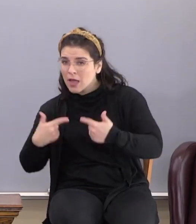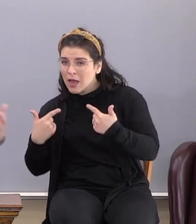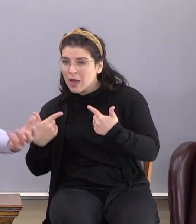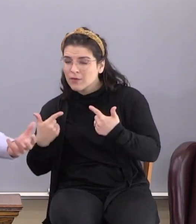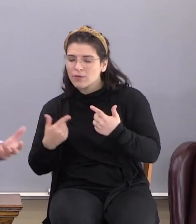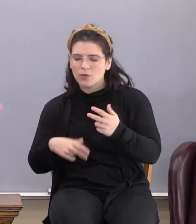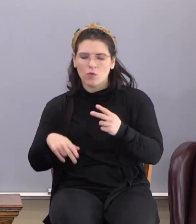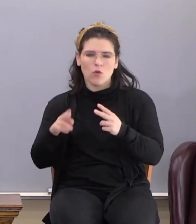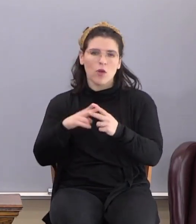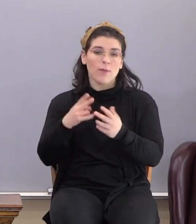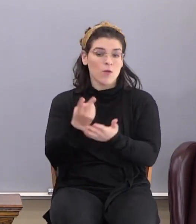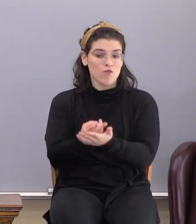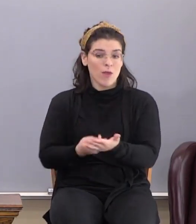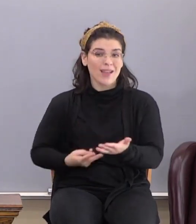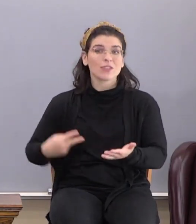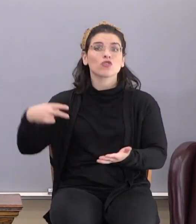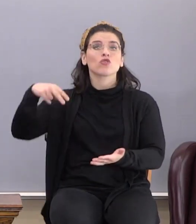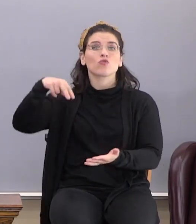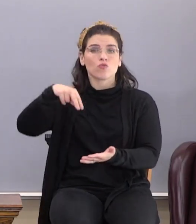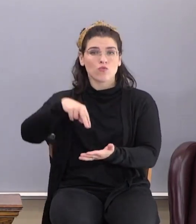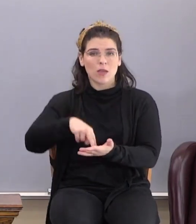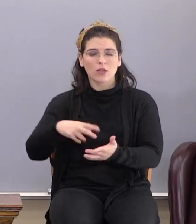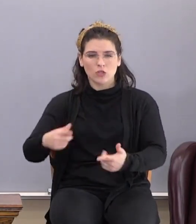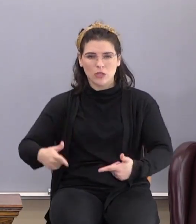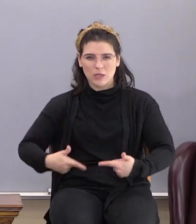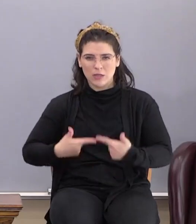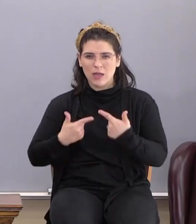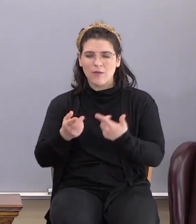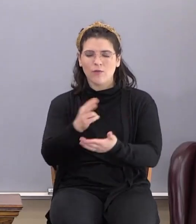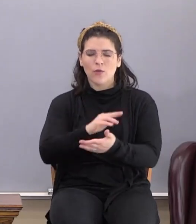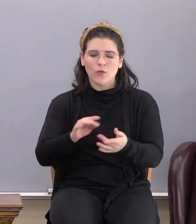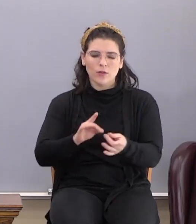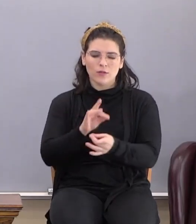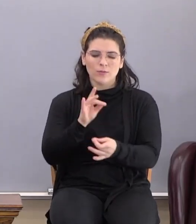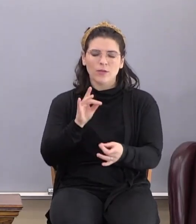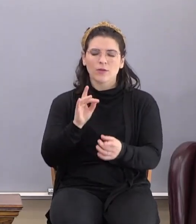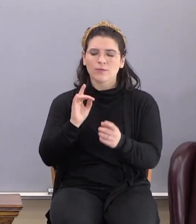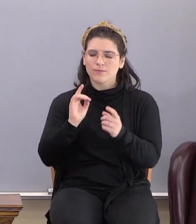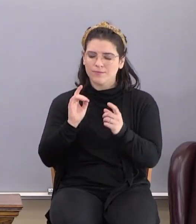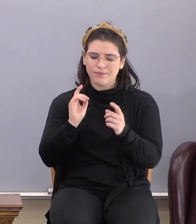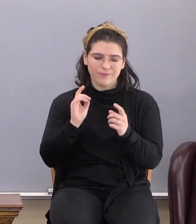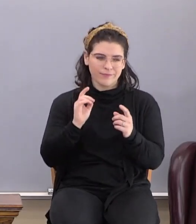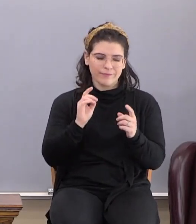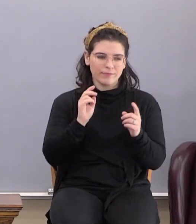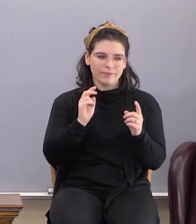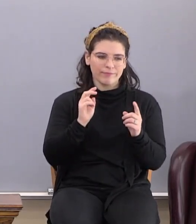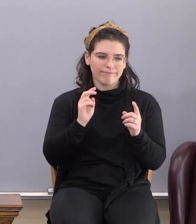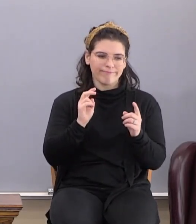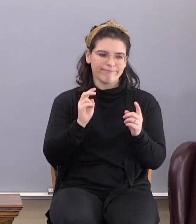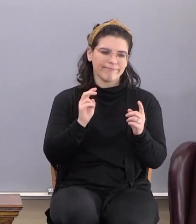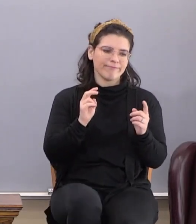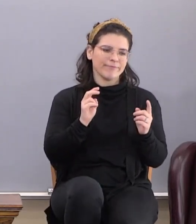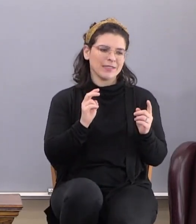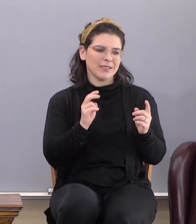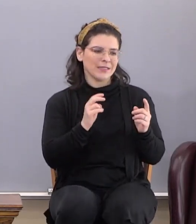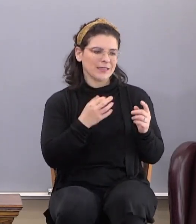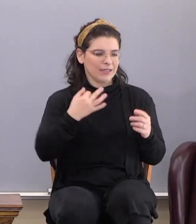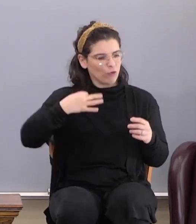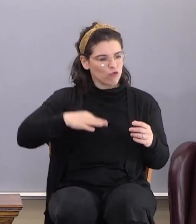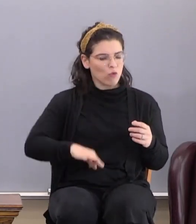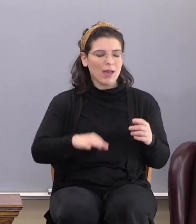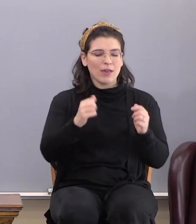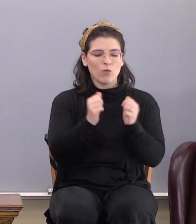ultimately resurrection life. The Holy Spirit is attributed with the issue